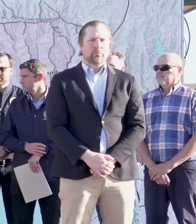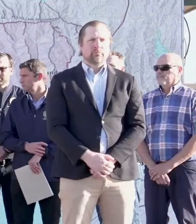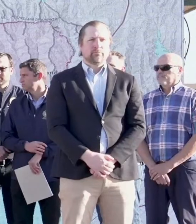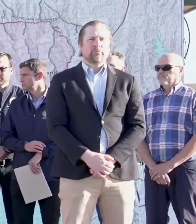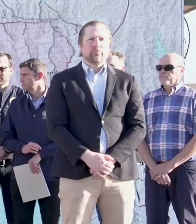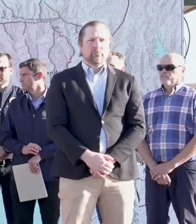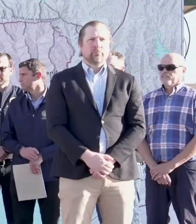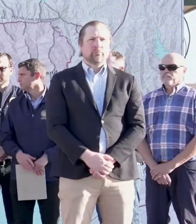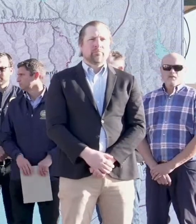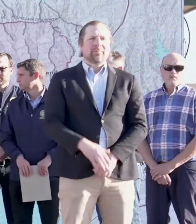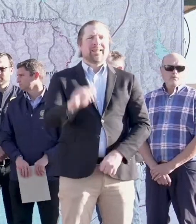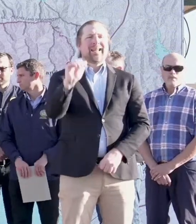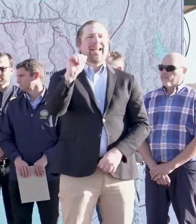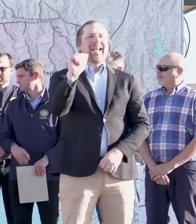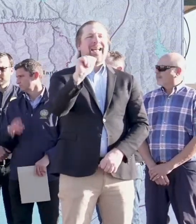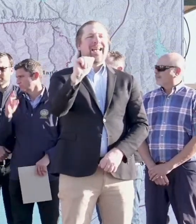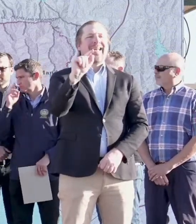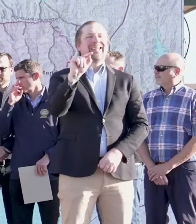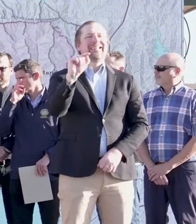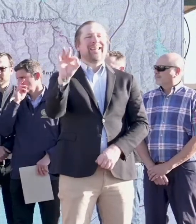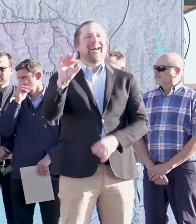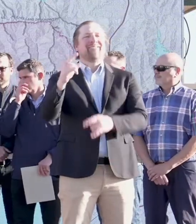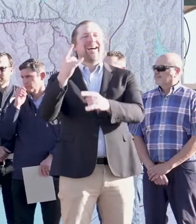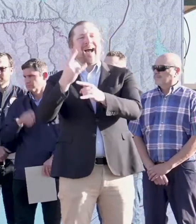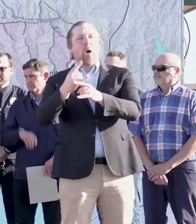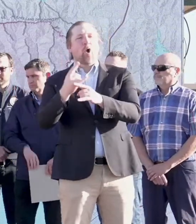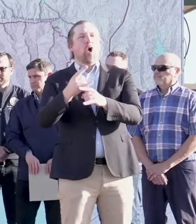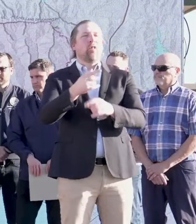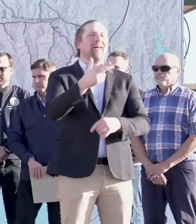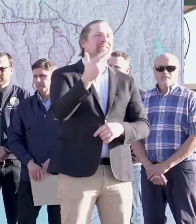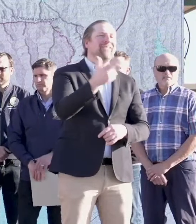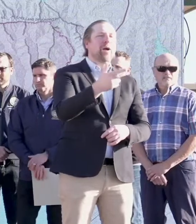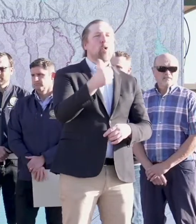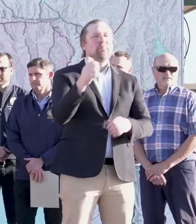Bureau of Alcohol, Tobacco, Firearms, and Explosives.